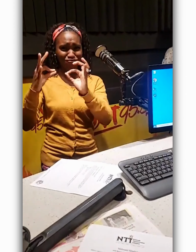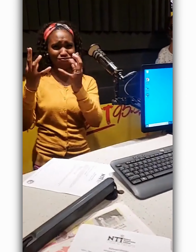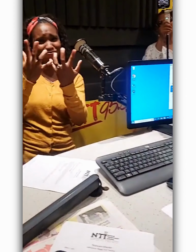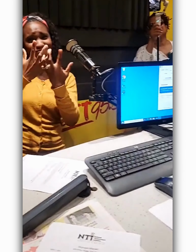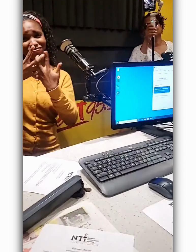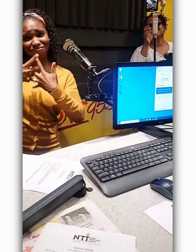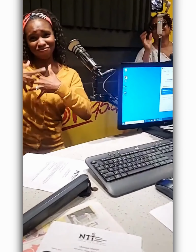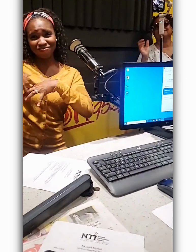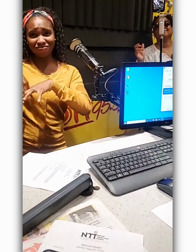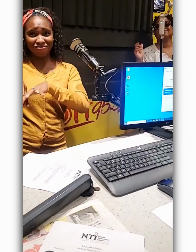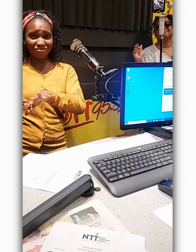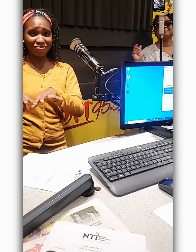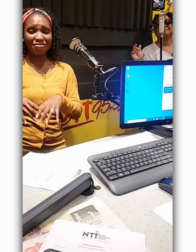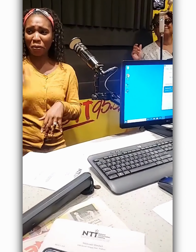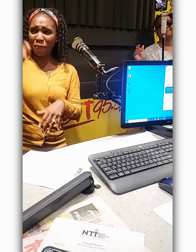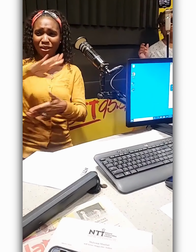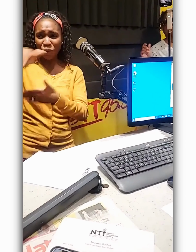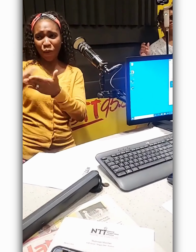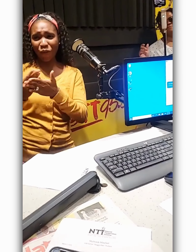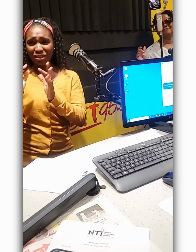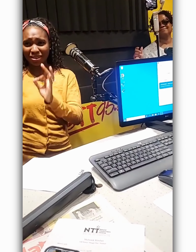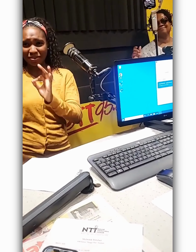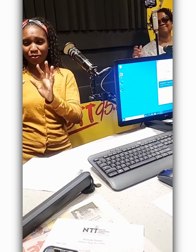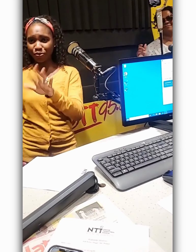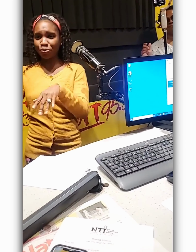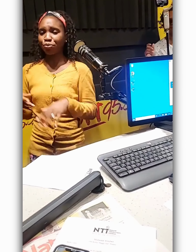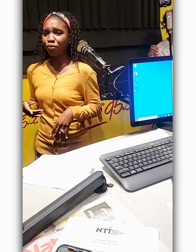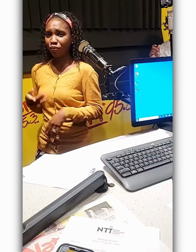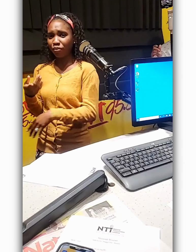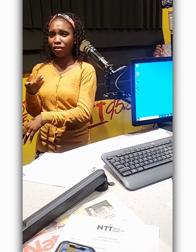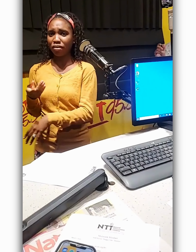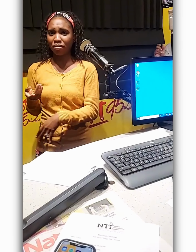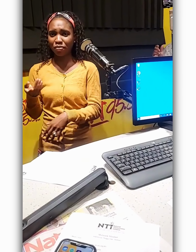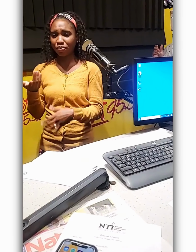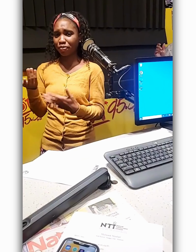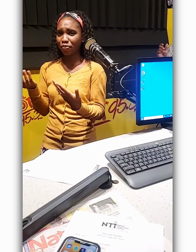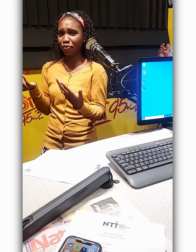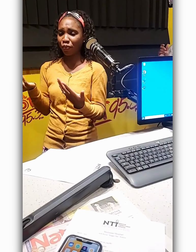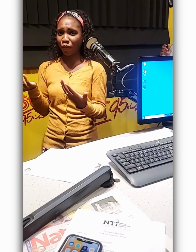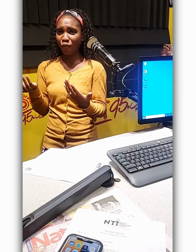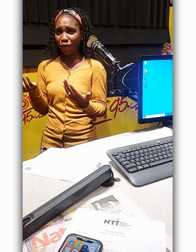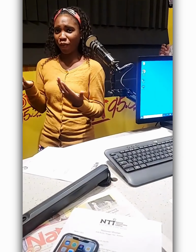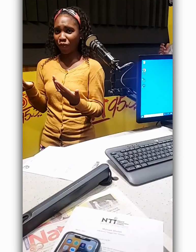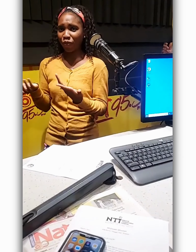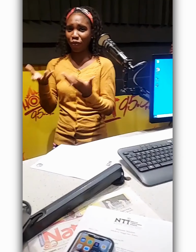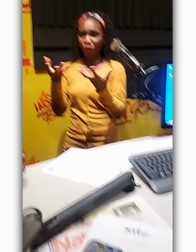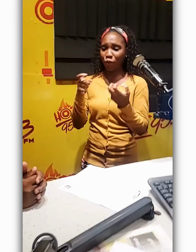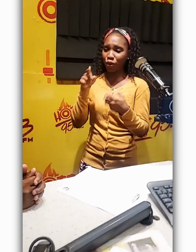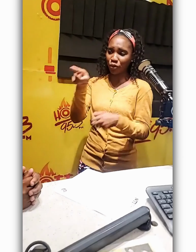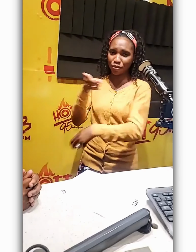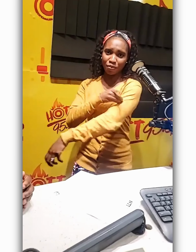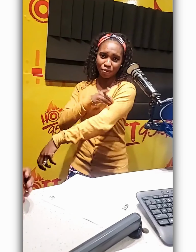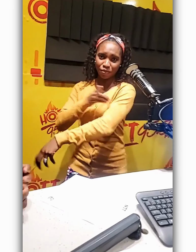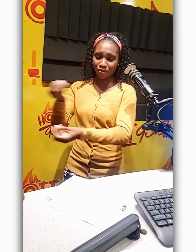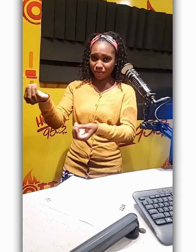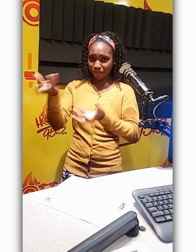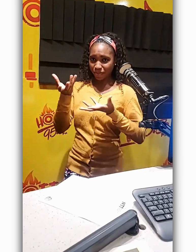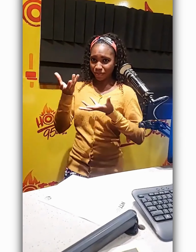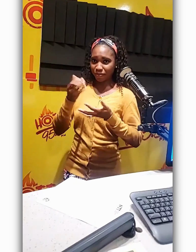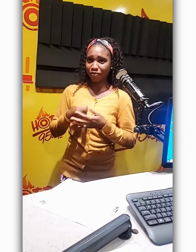Like, everything gotta be good. No, I want Dario to tell us what was